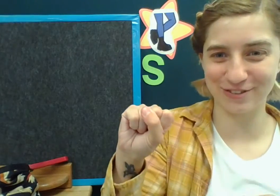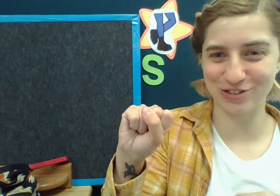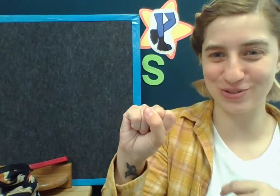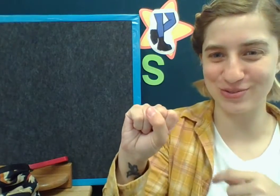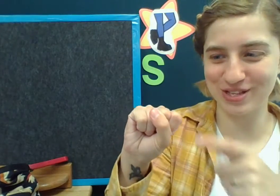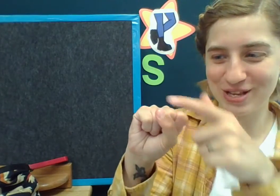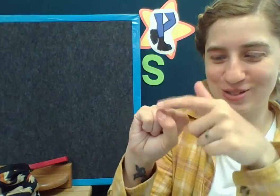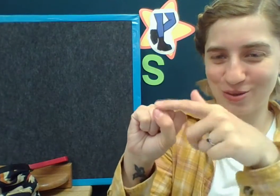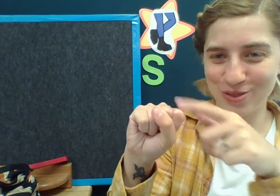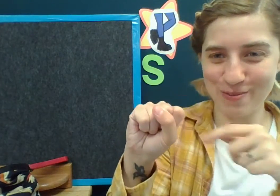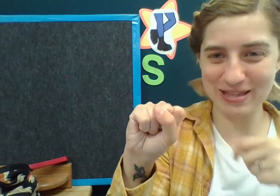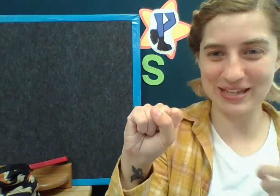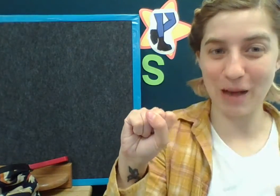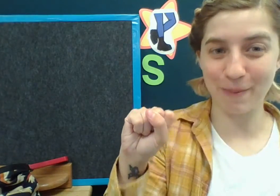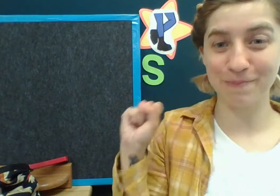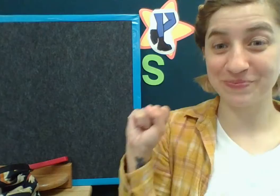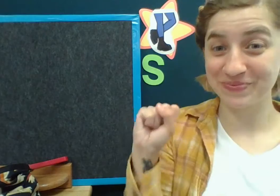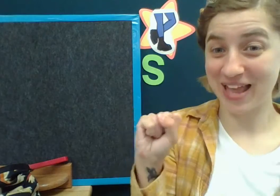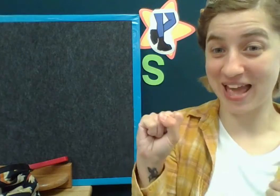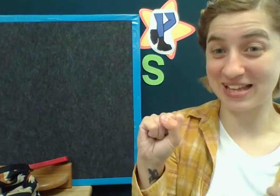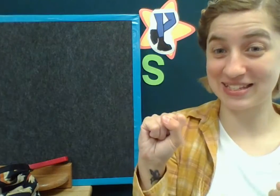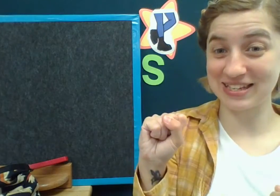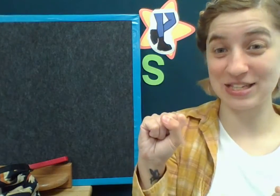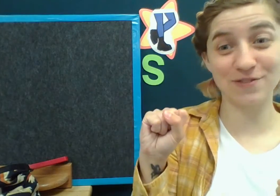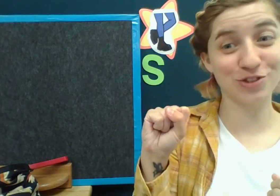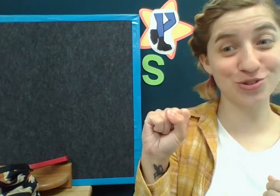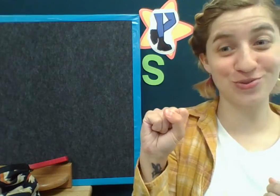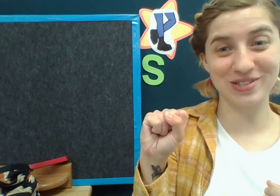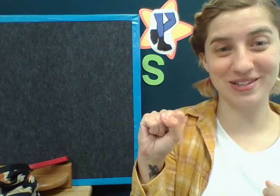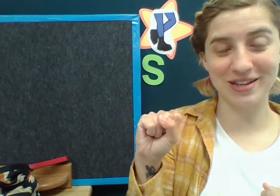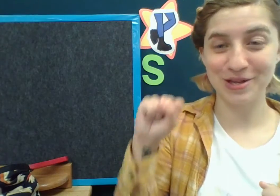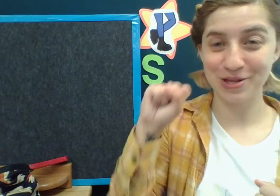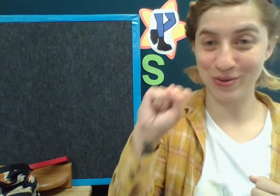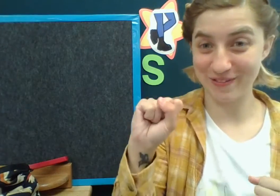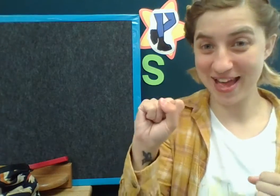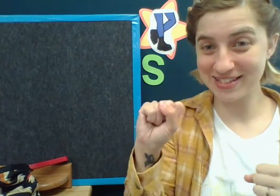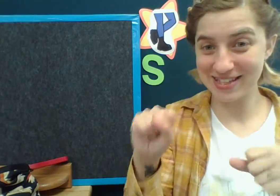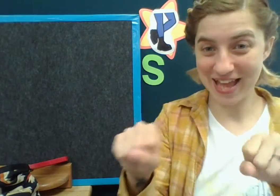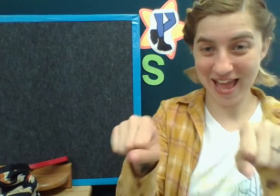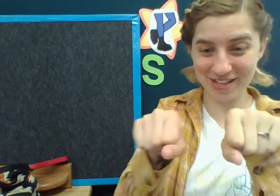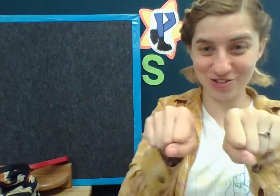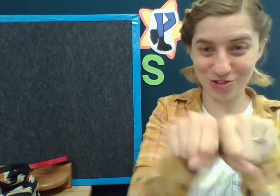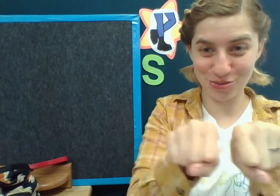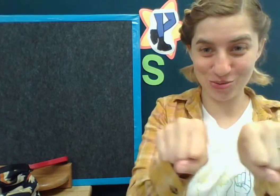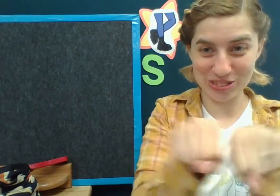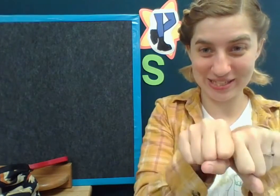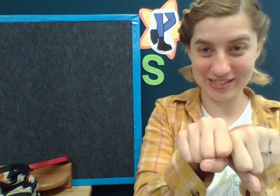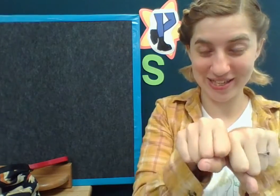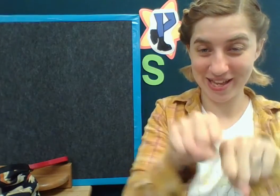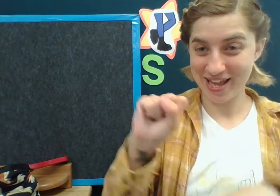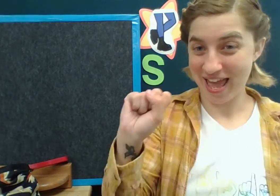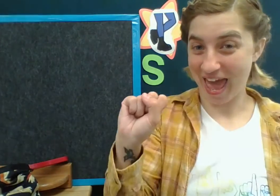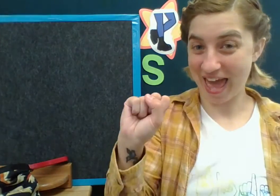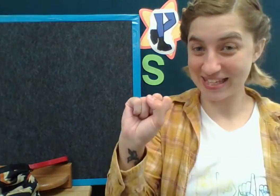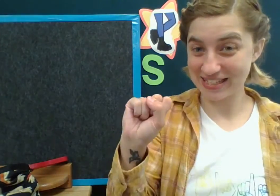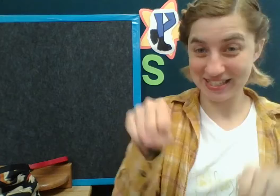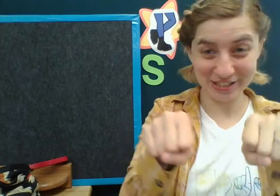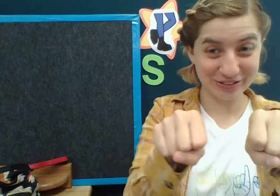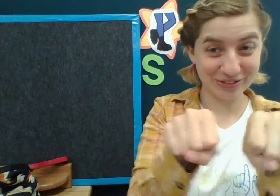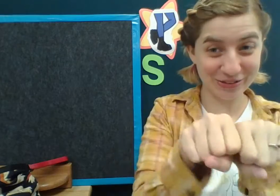for shoes. So thumb on top. S is for shoes. So we have S and shoes. S,